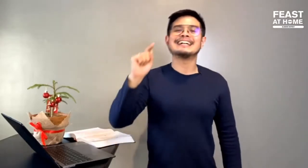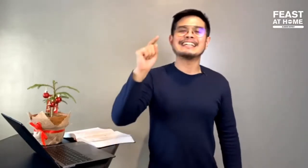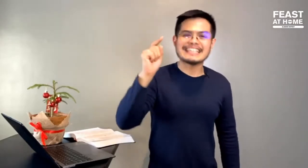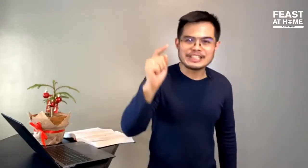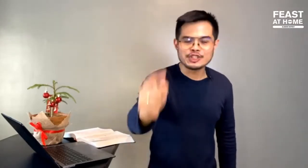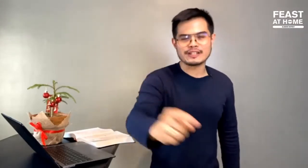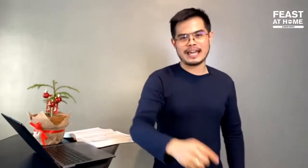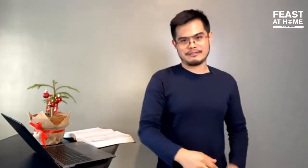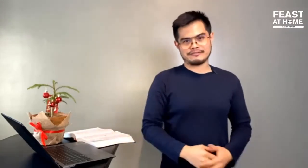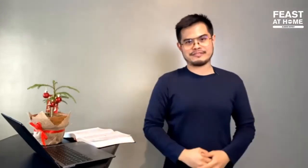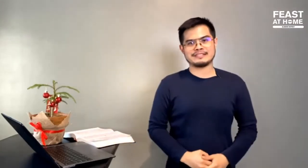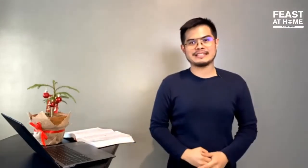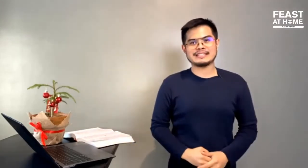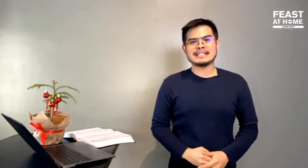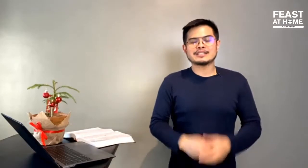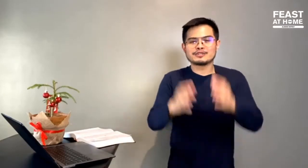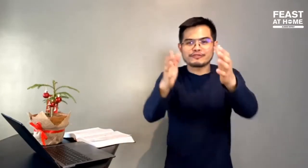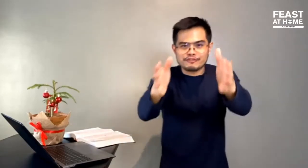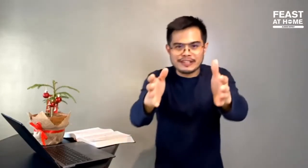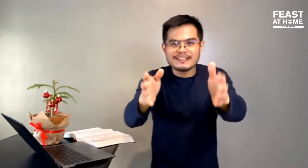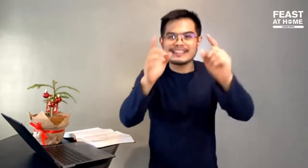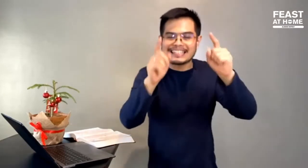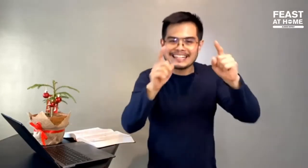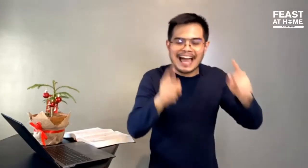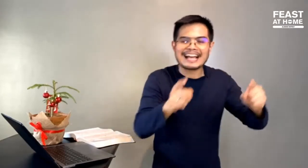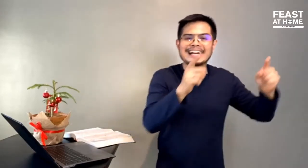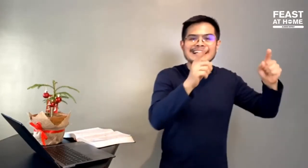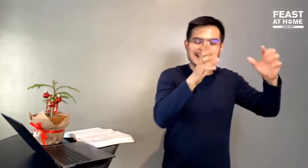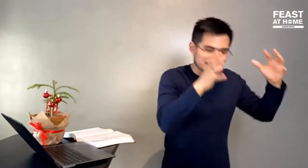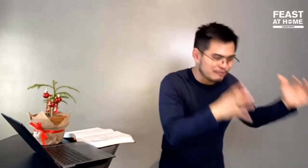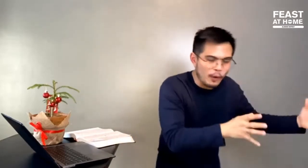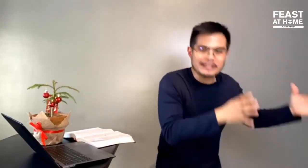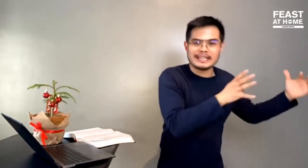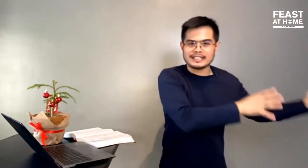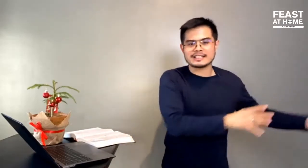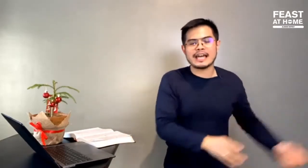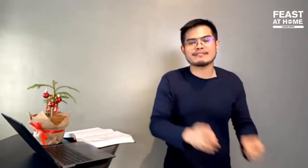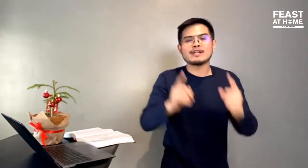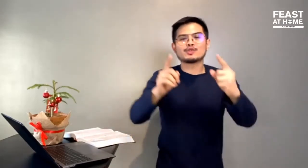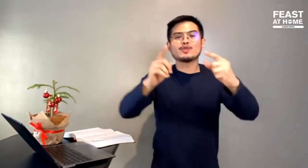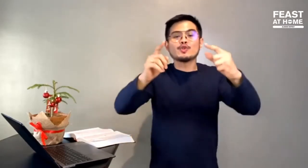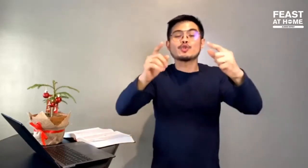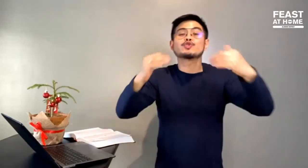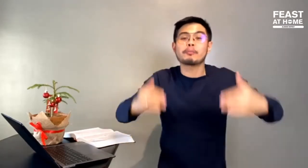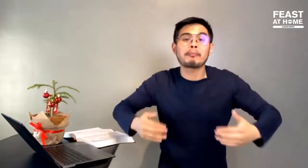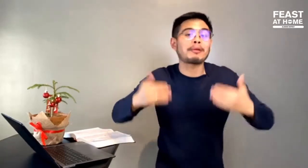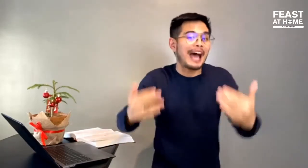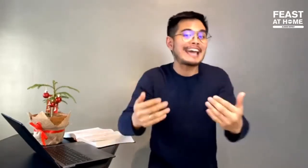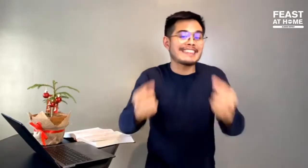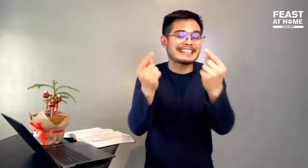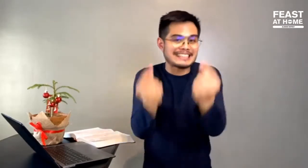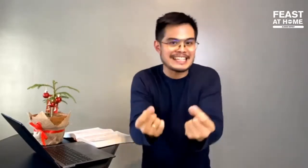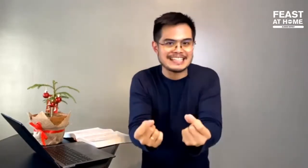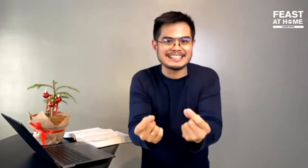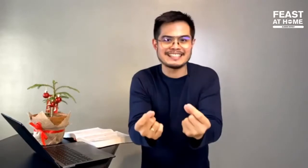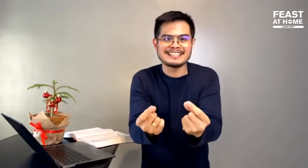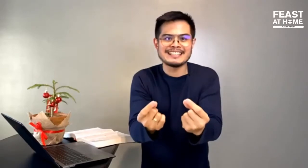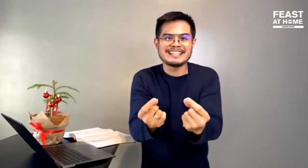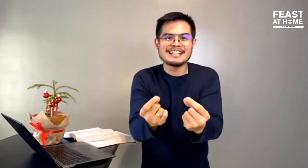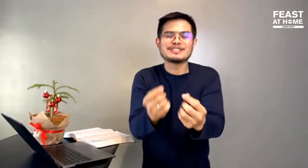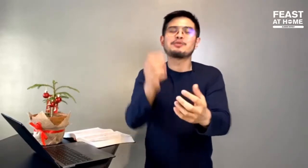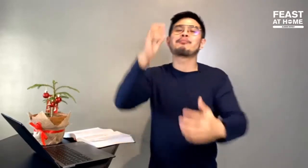lacking in your life. To fill that lack, that void in your life, to supply that